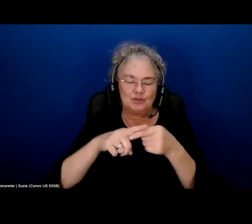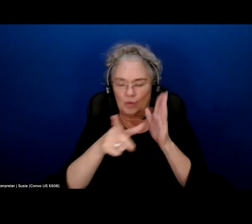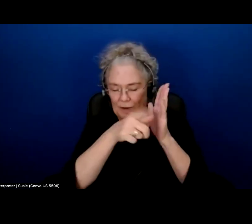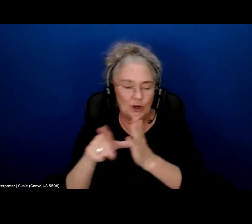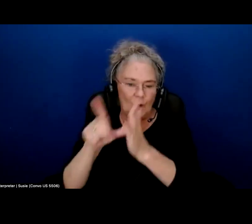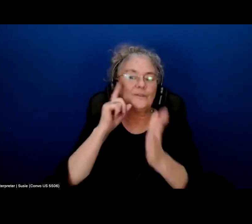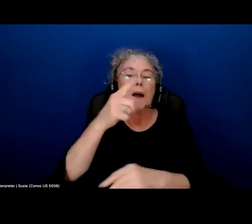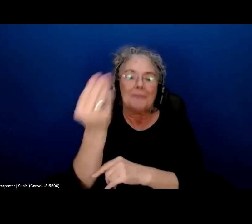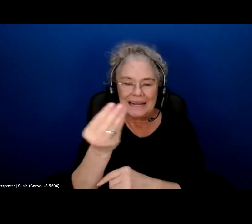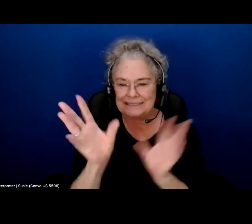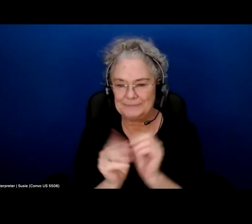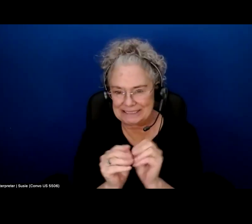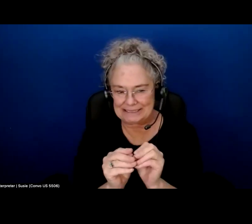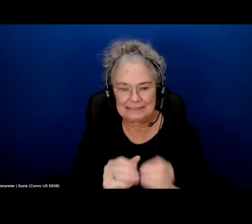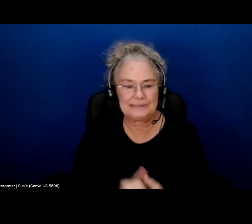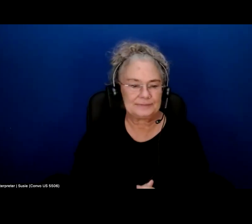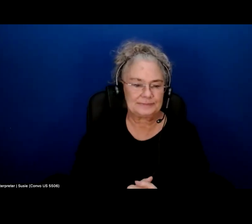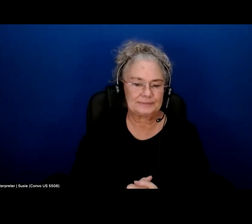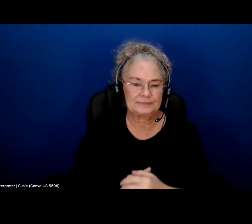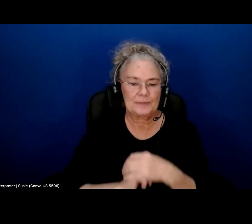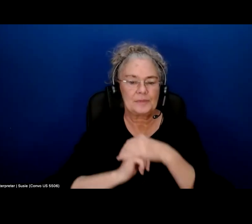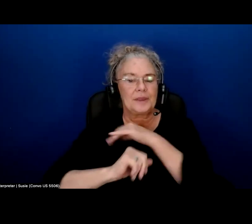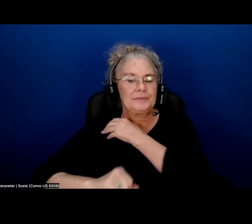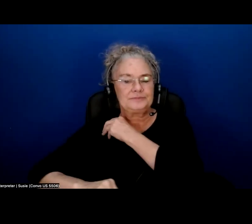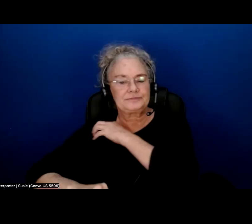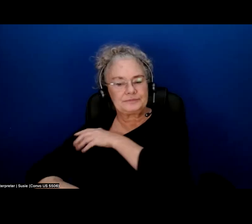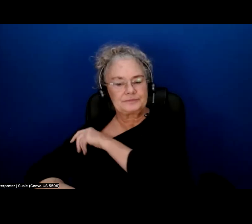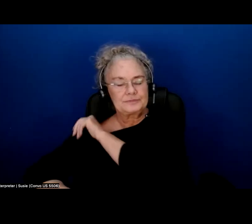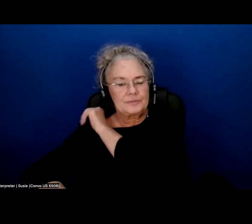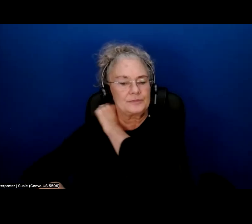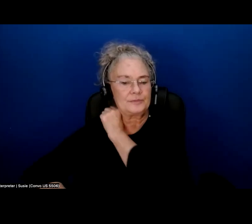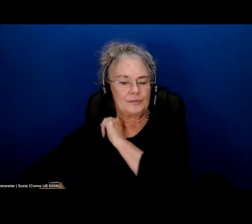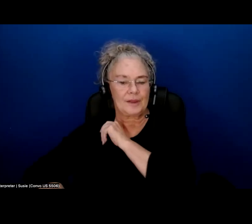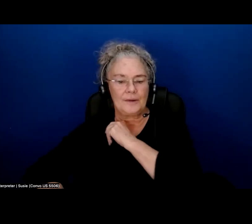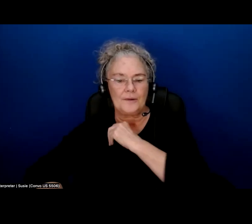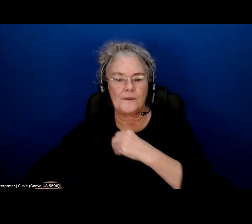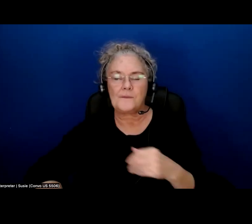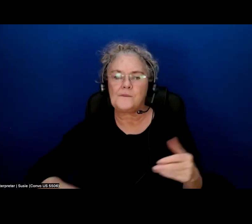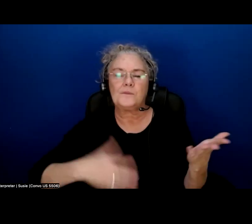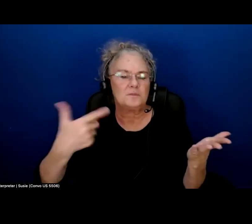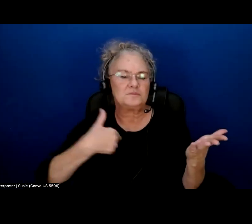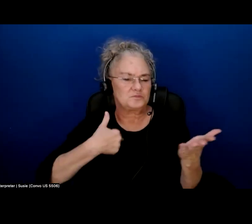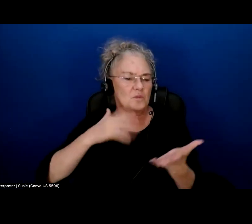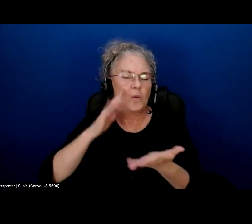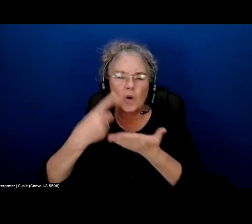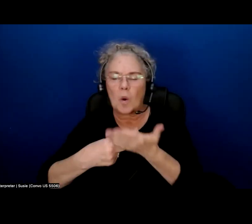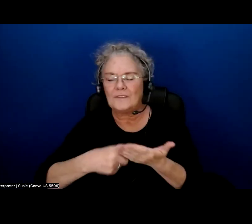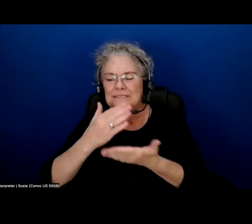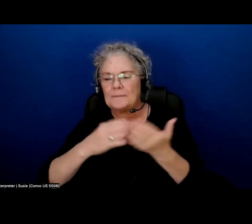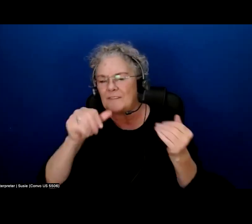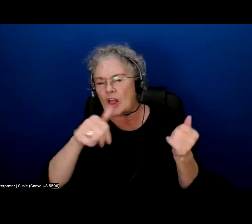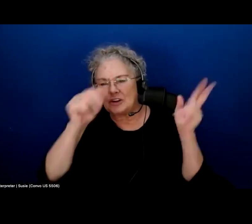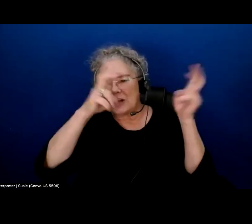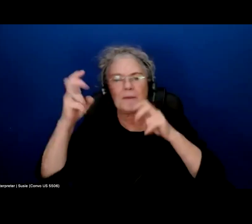Monday's meeting. I'll go over some of the other topics for the